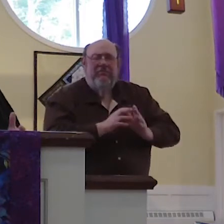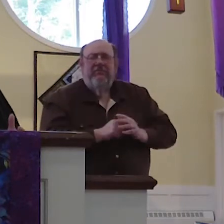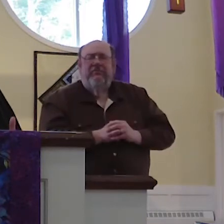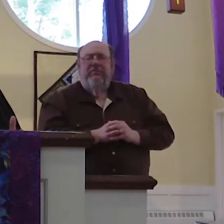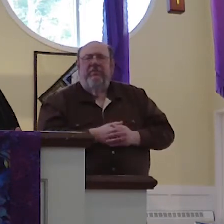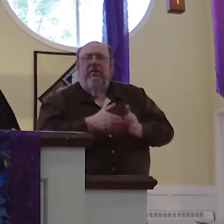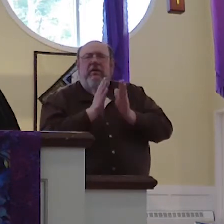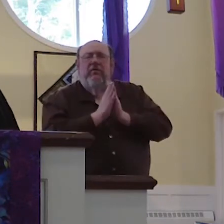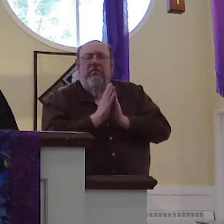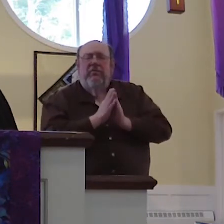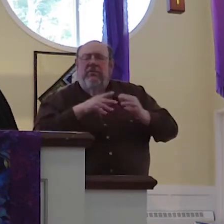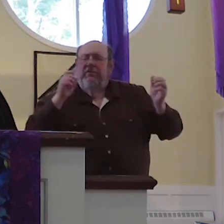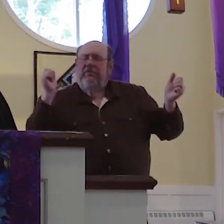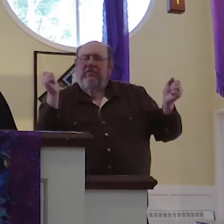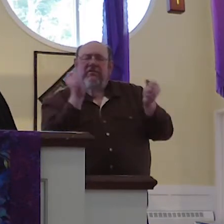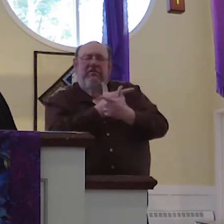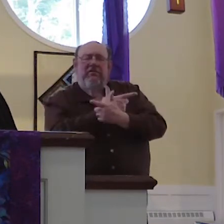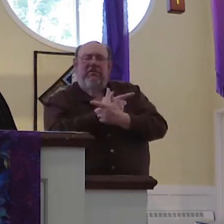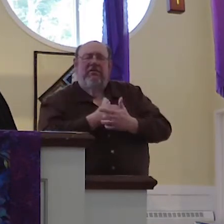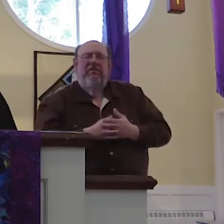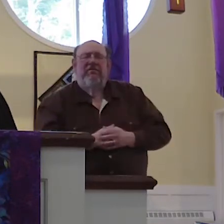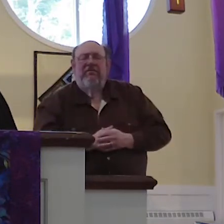Prayer is for us all.